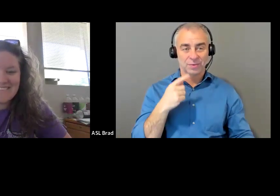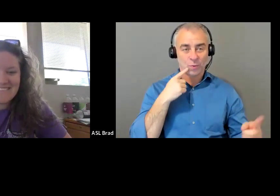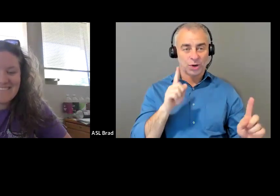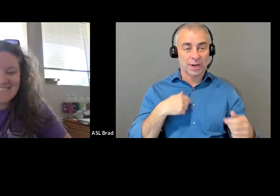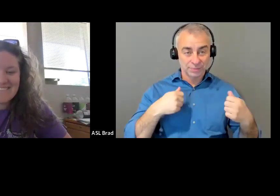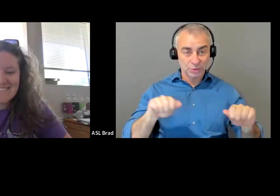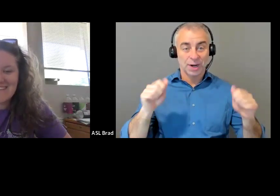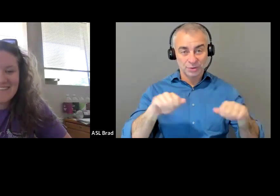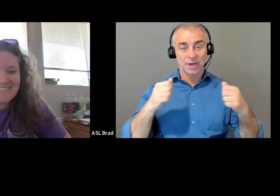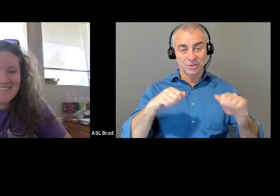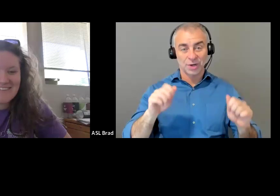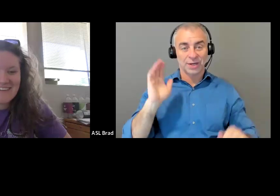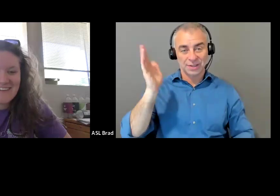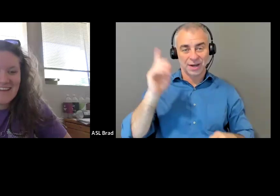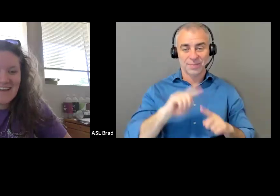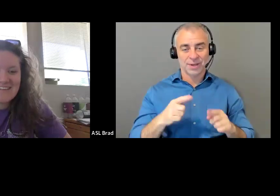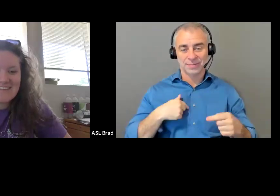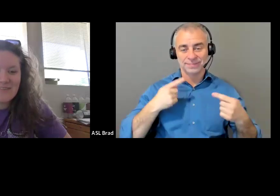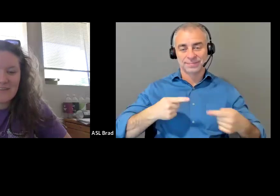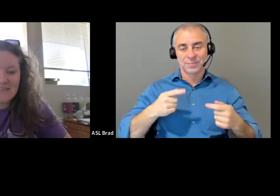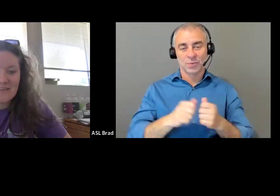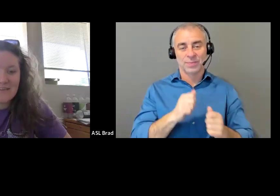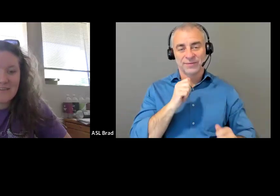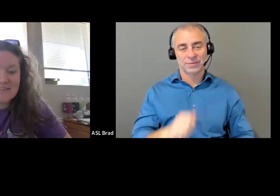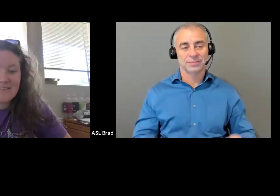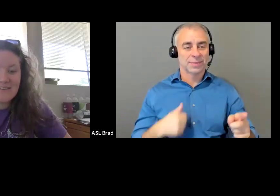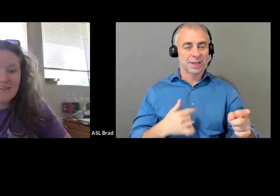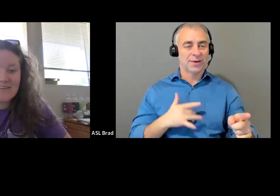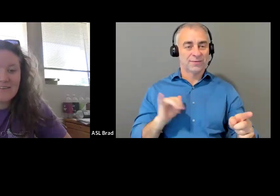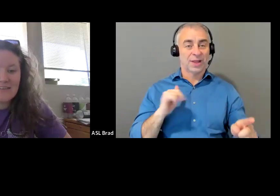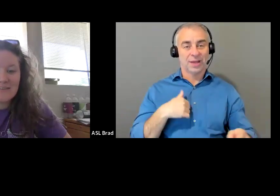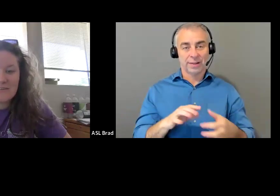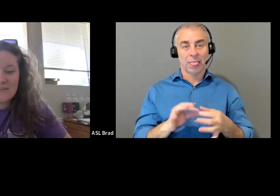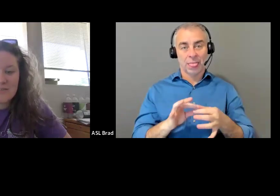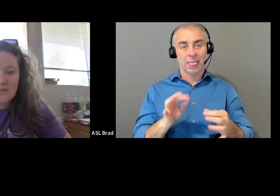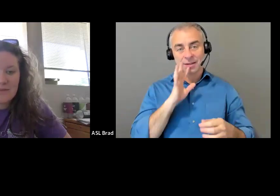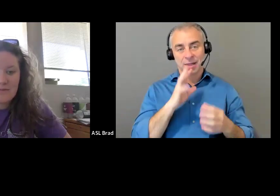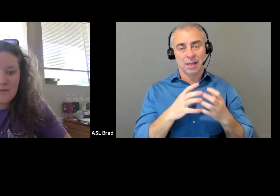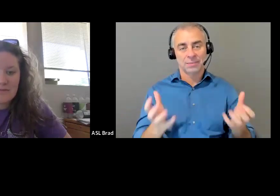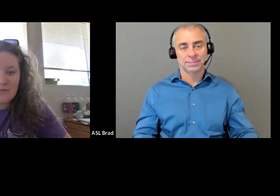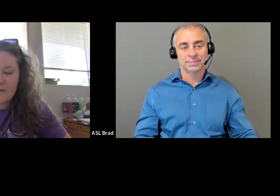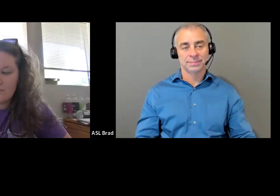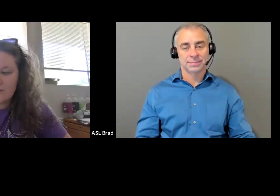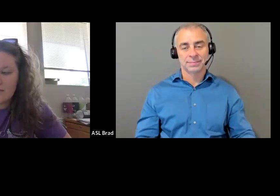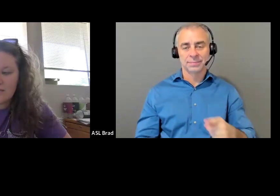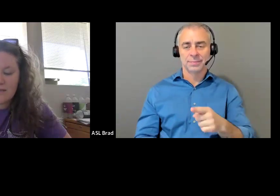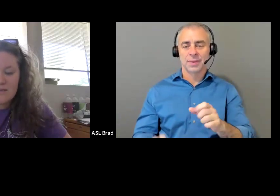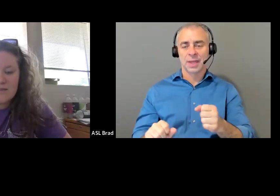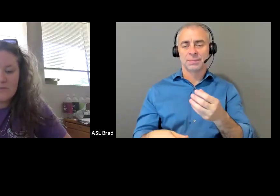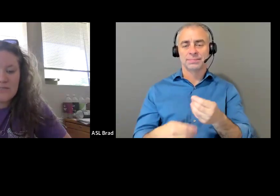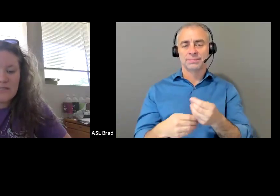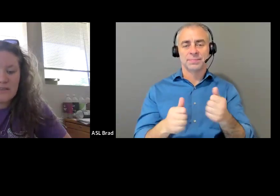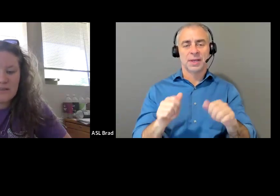I'm trying. No, don't worry. I just feel like I'm talking a lot. So I know that you can chime in whenever you want, but